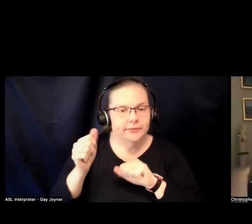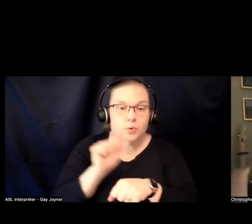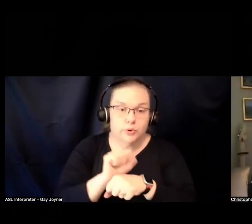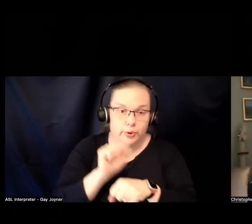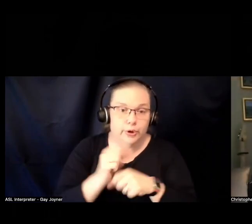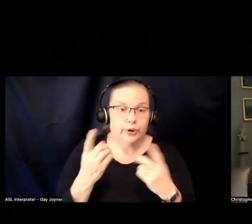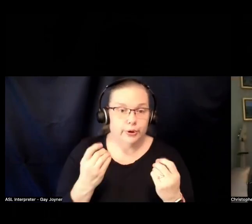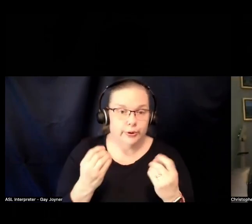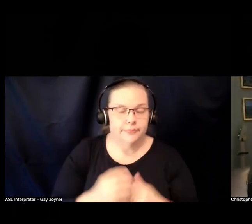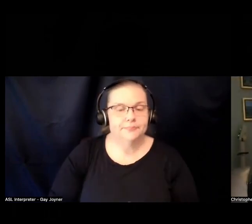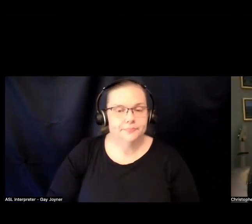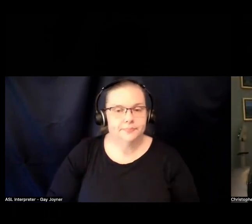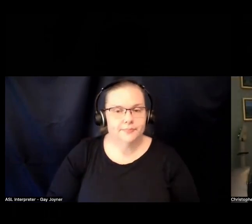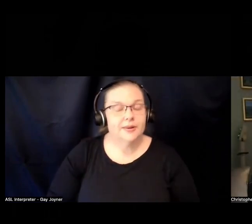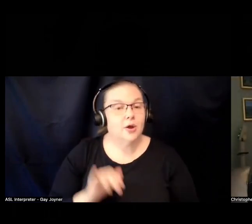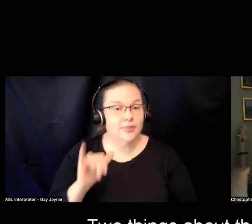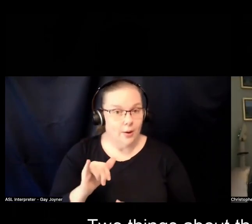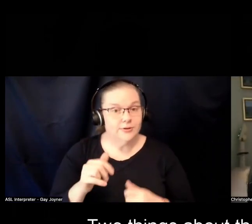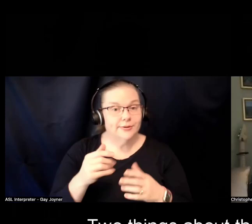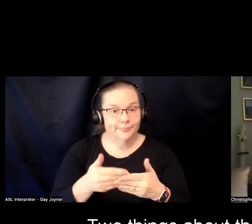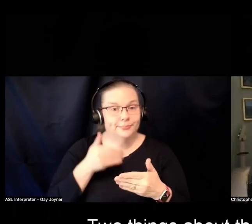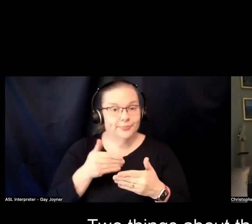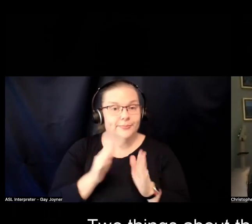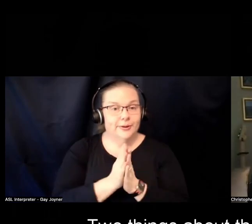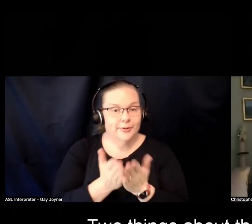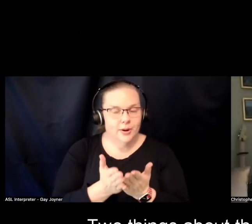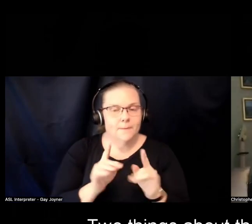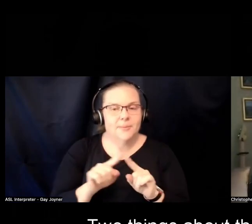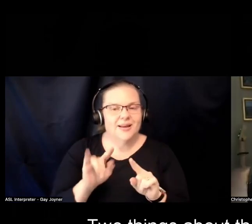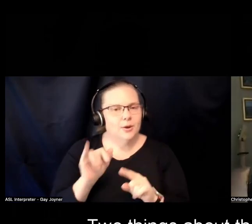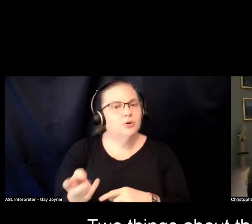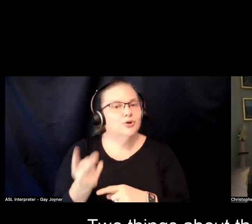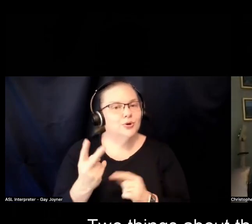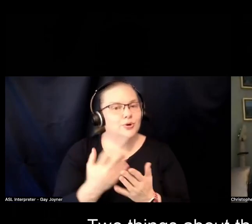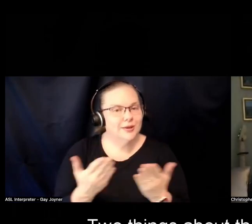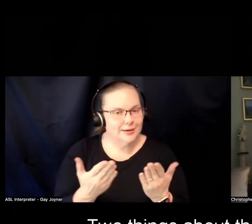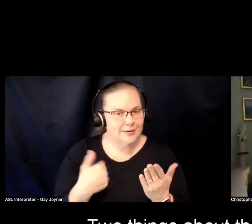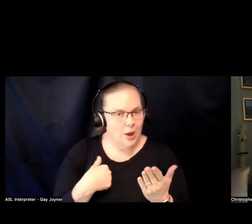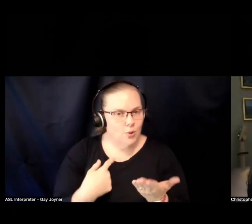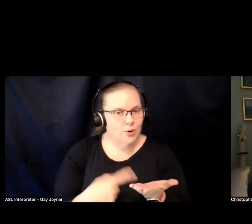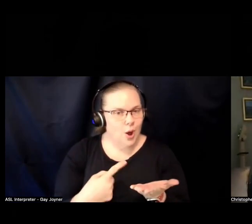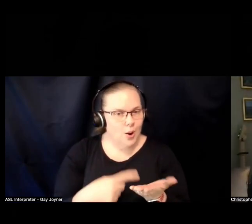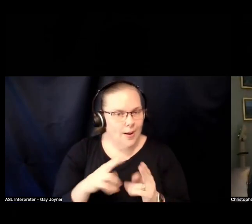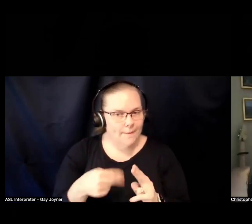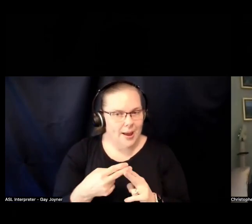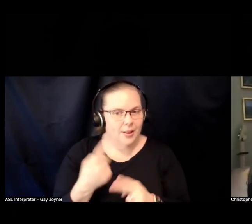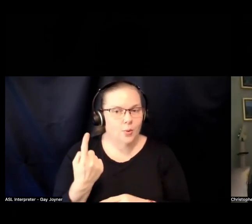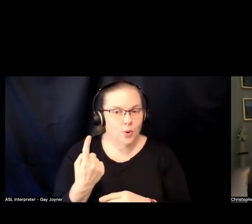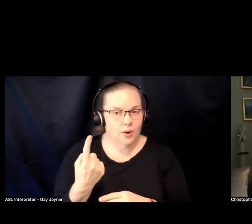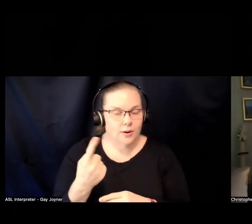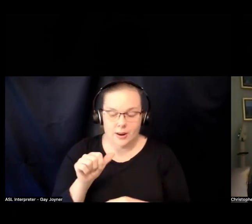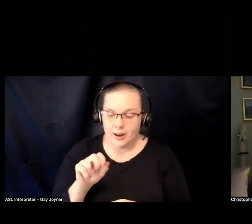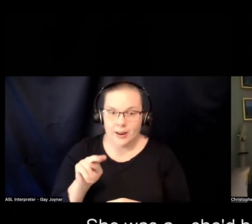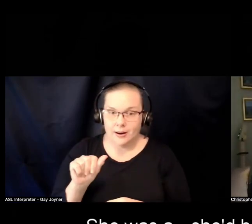That's the prologue from the Confidant. Two things about that I'll talk a little more about. One, Anna